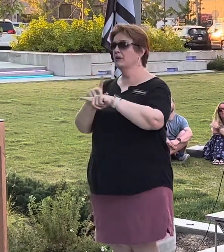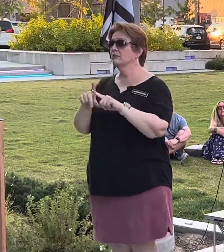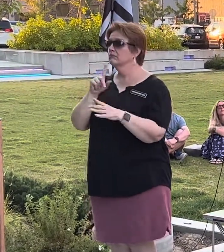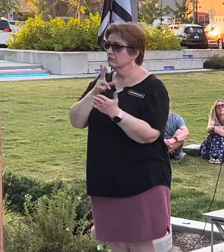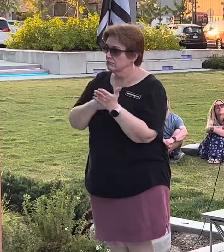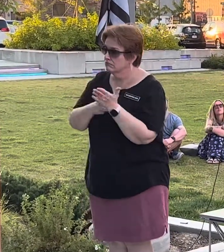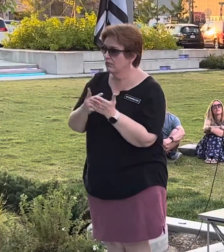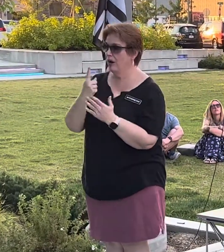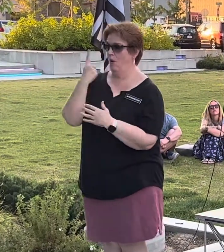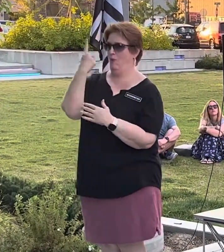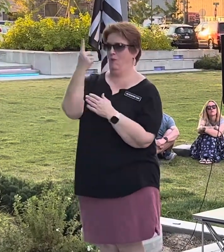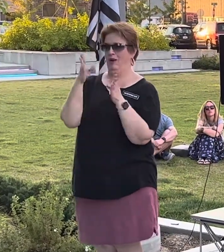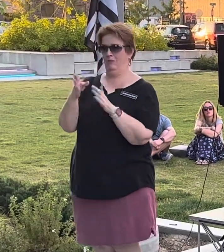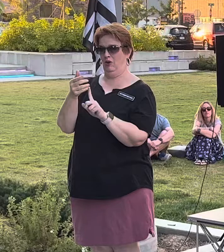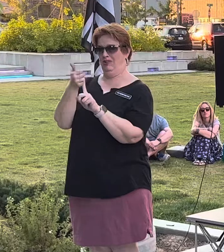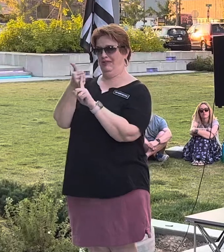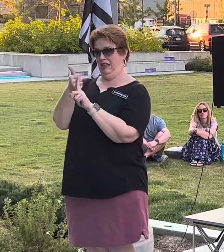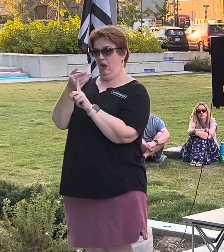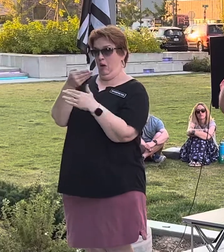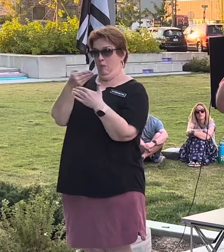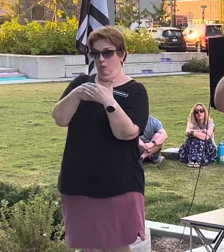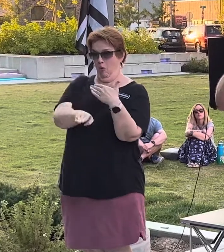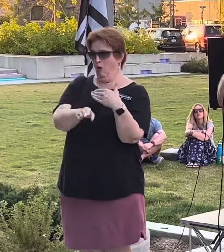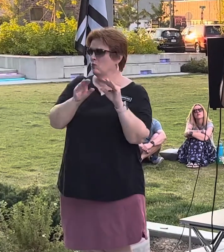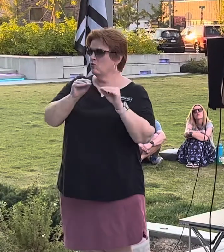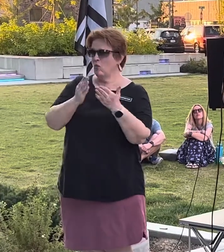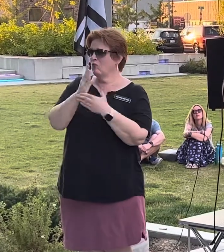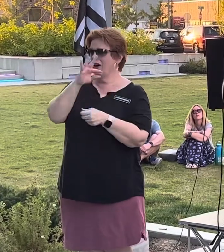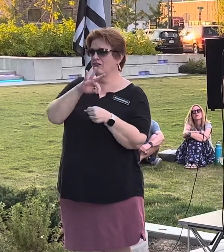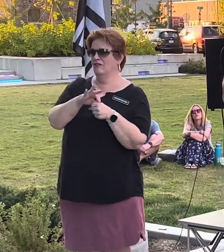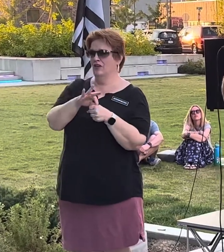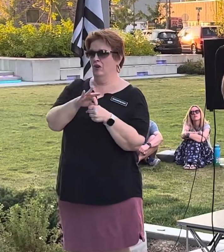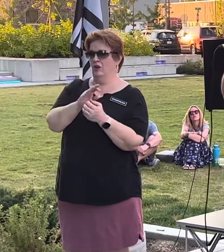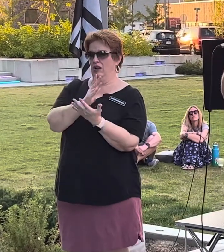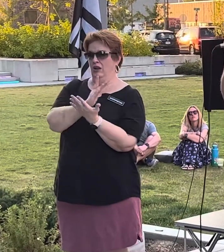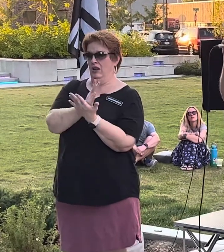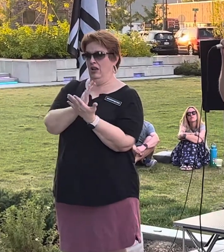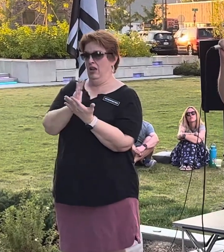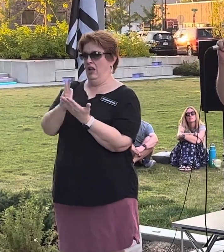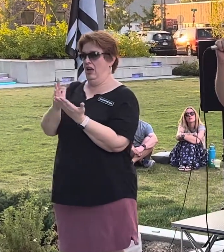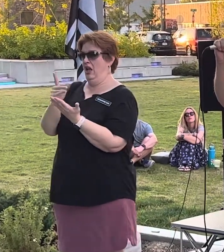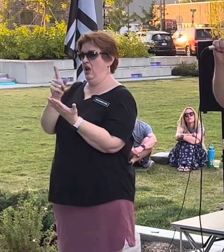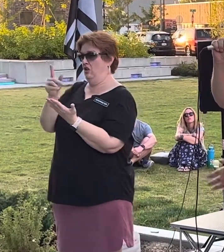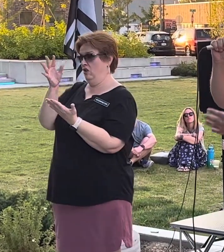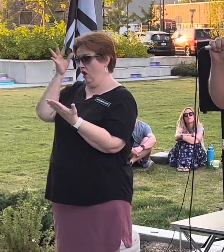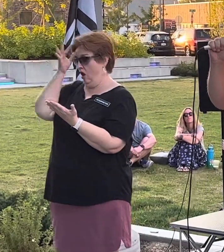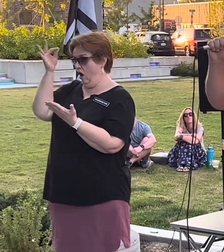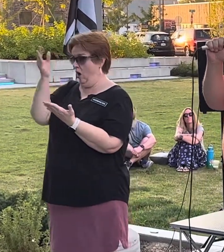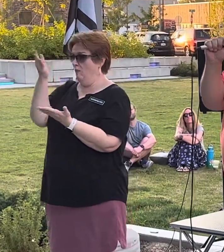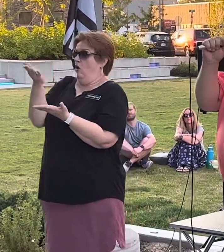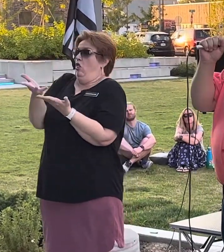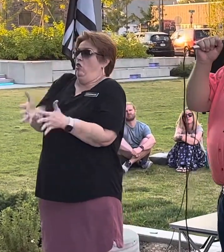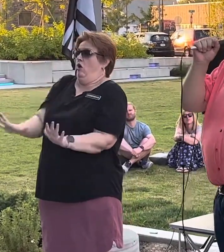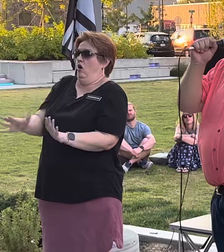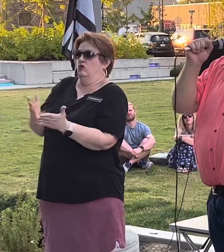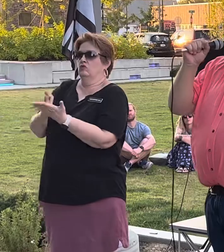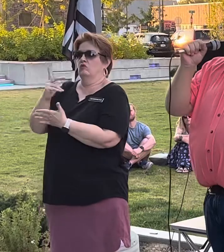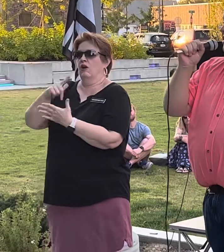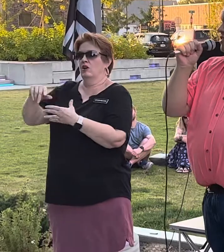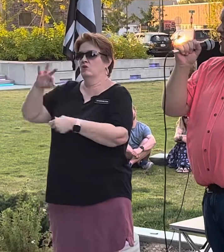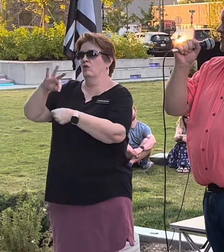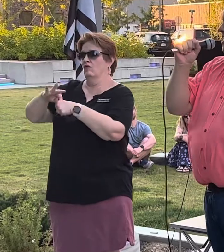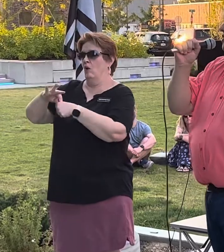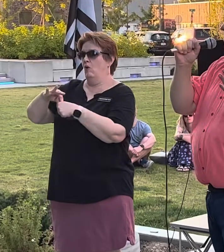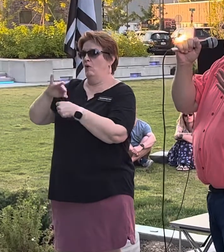in one lifetime. And in her lifetime, she almost lost the right to vote with some of the rules that they were trying to pass in the